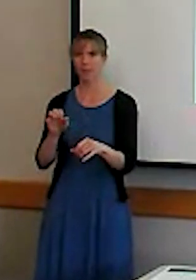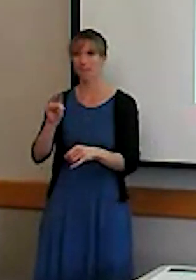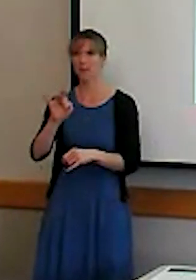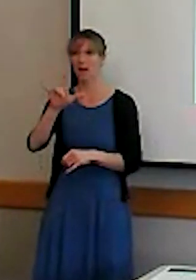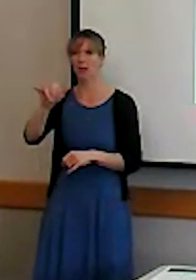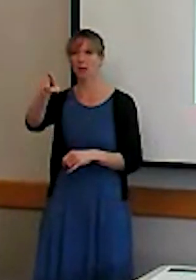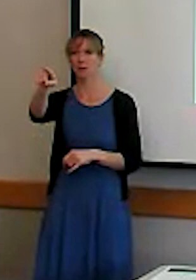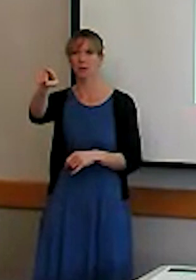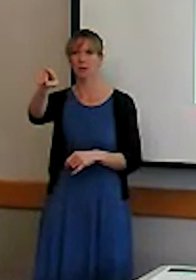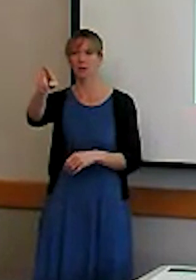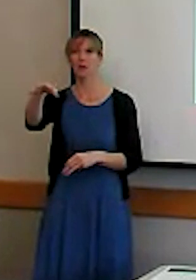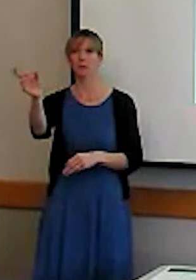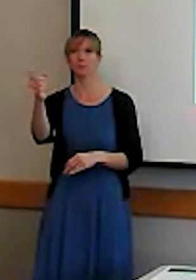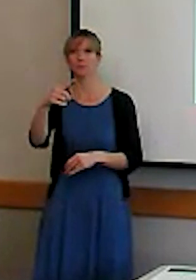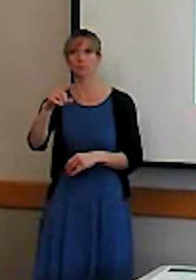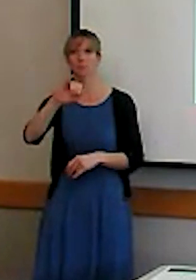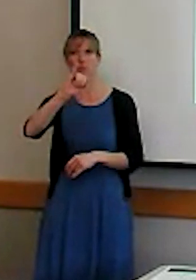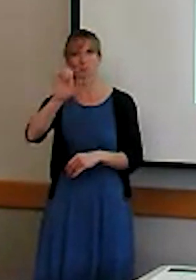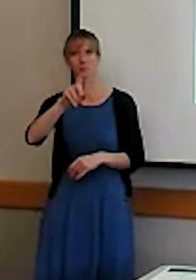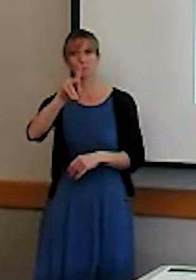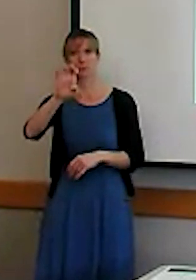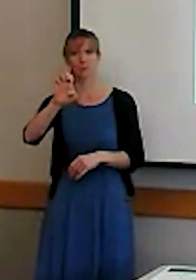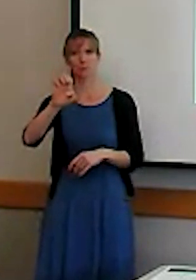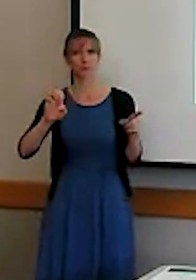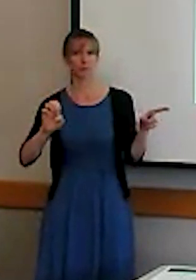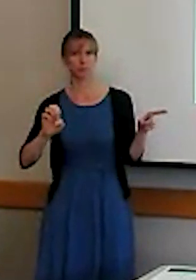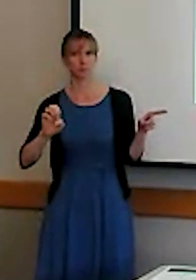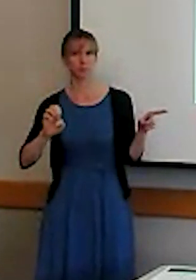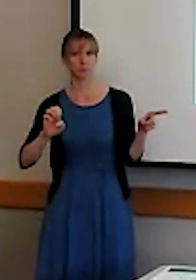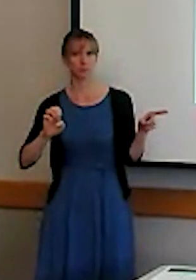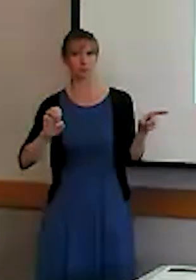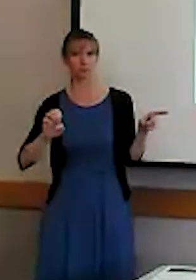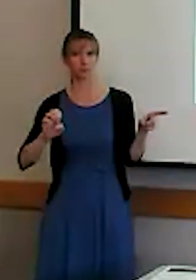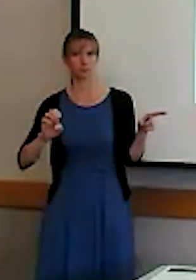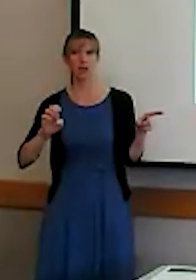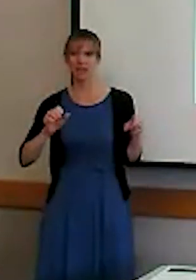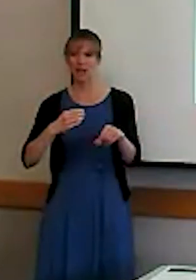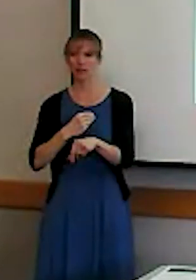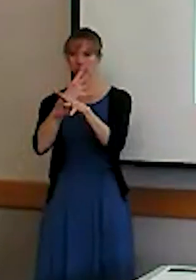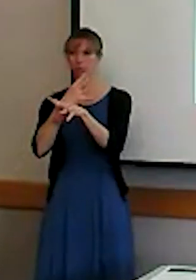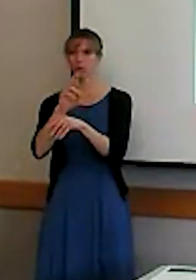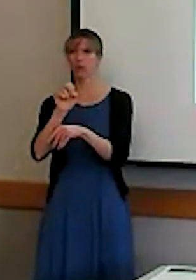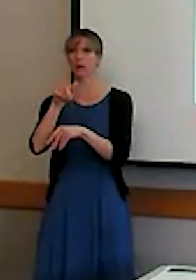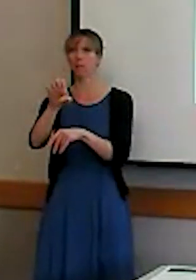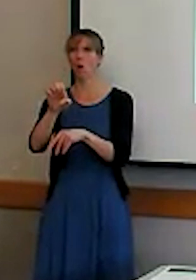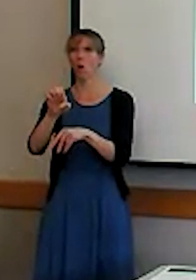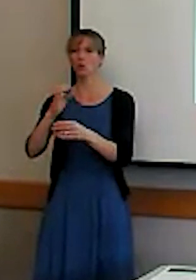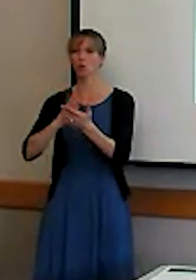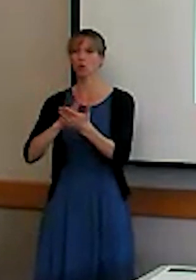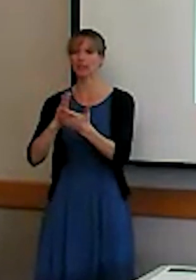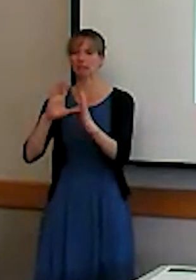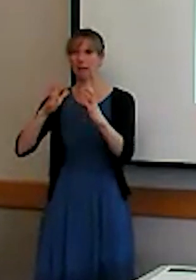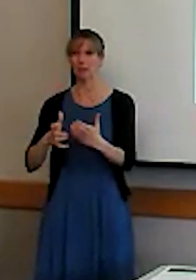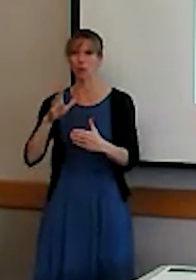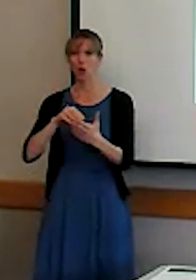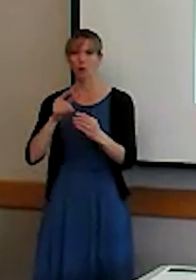Mary? I just wanted to ask if Jacqui could talk about doing cooking classes remotely, because that's how we learned about Jacqui was during